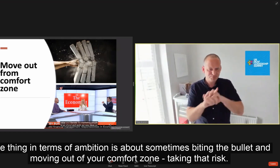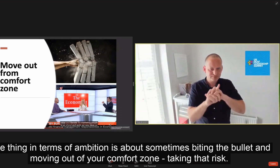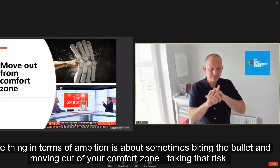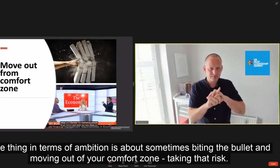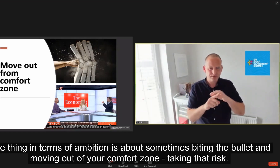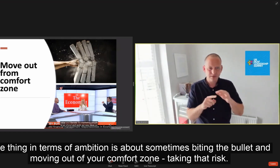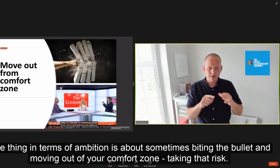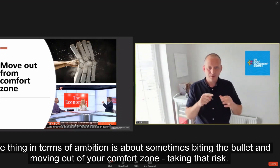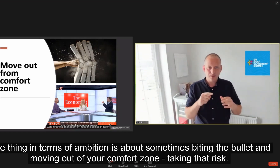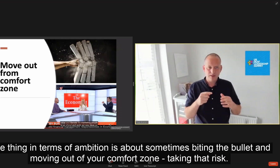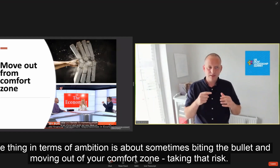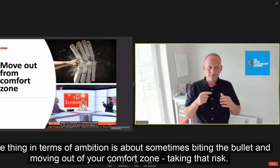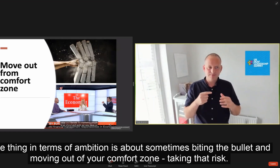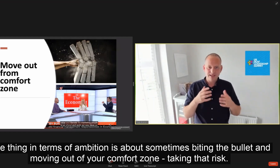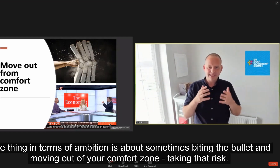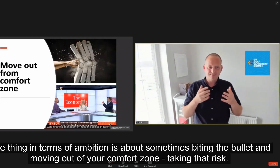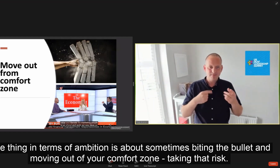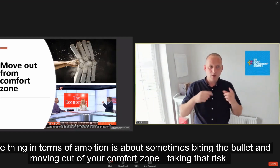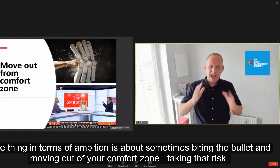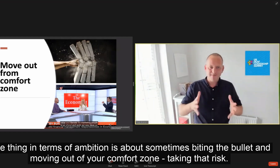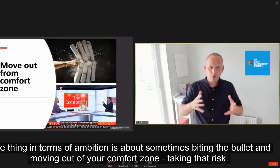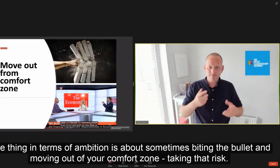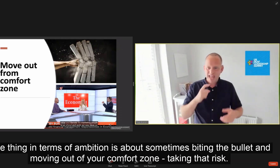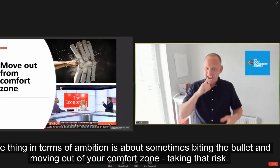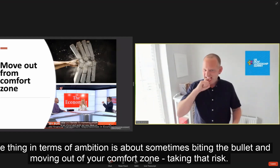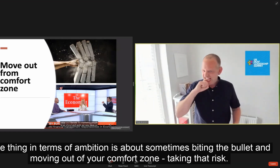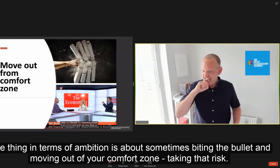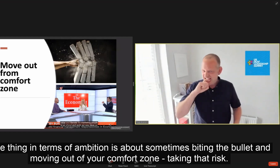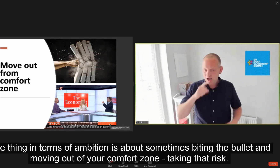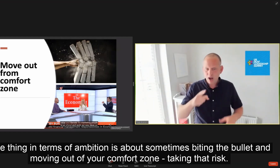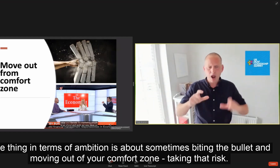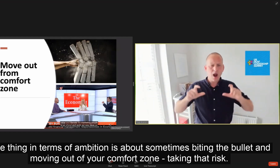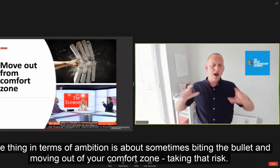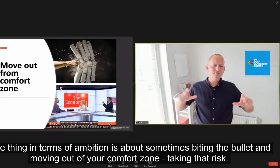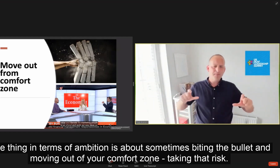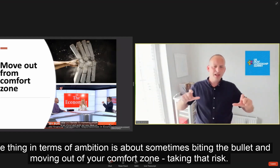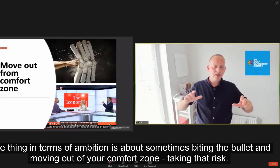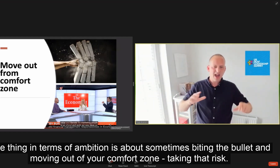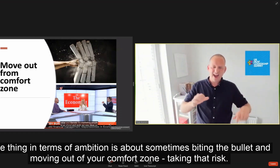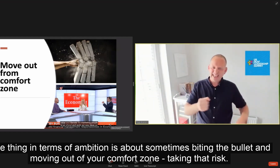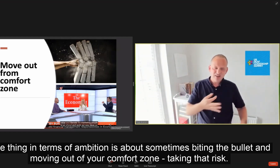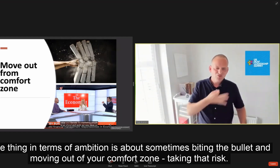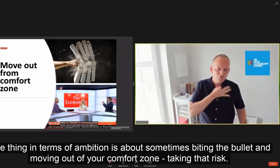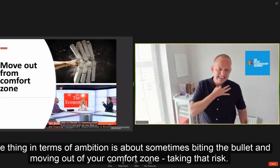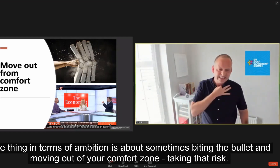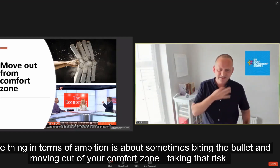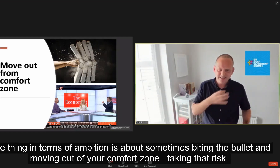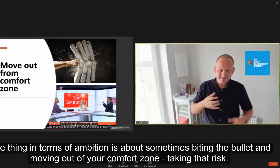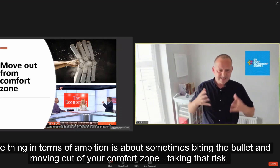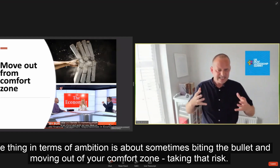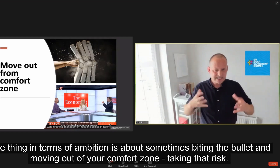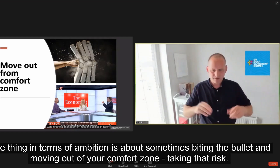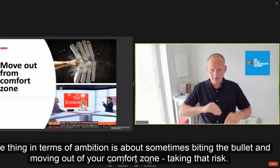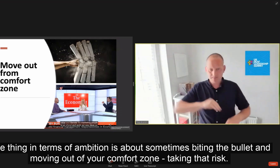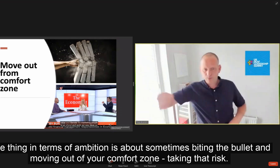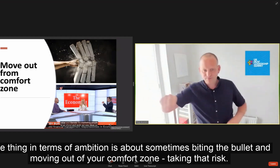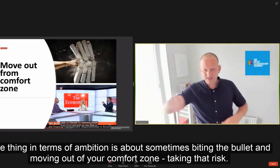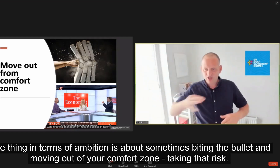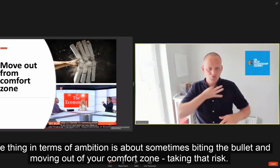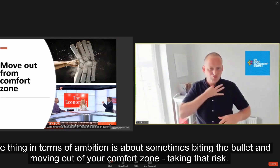one thing in terms of ambition is about sometimes biting the bullet and moving out